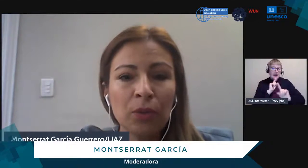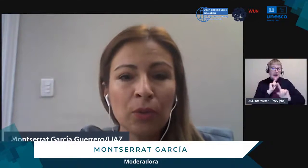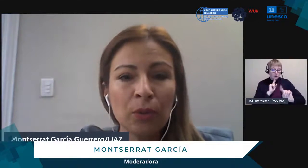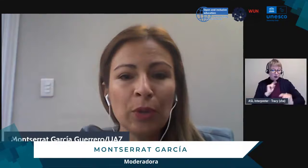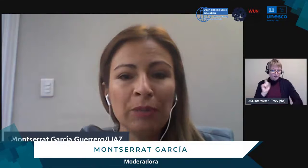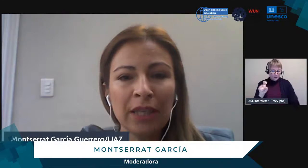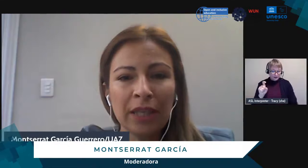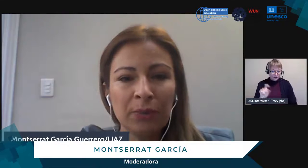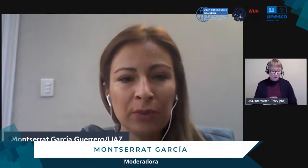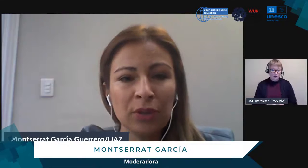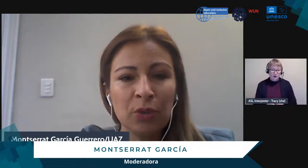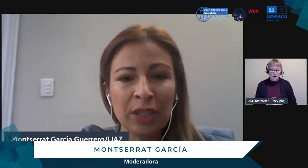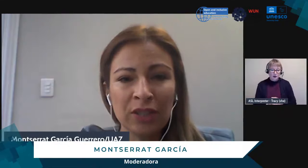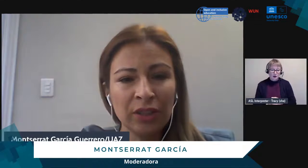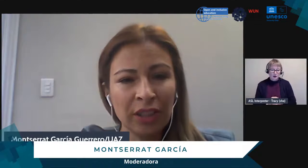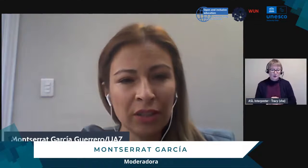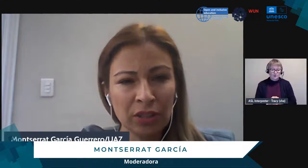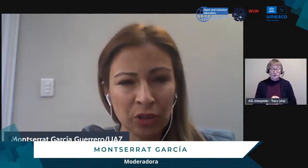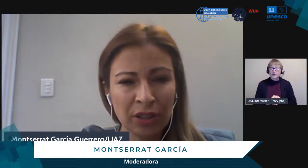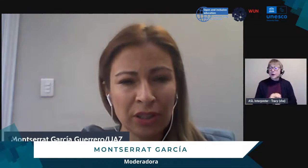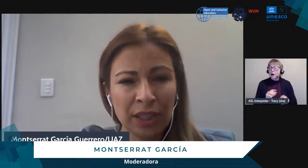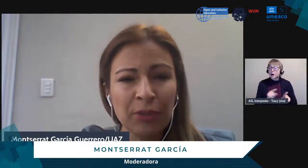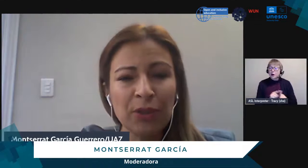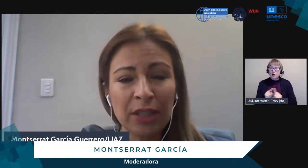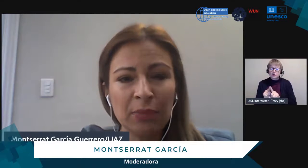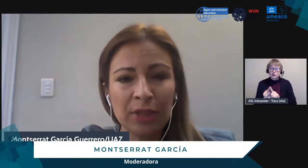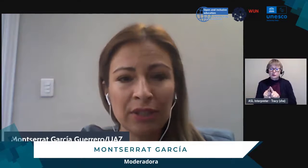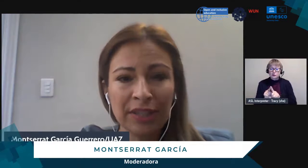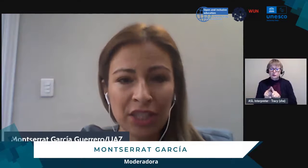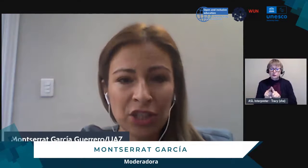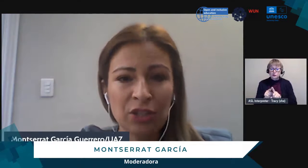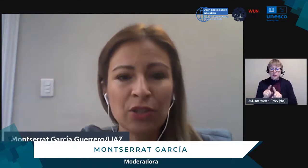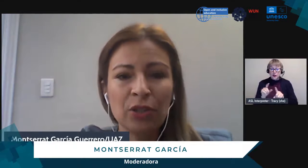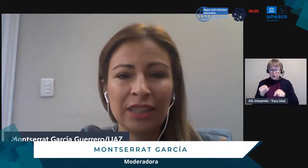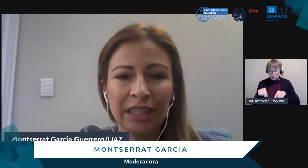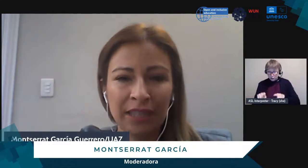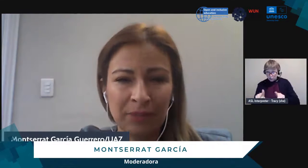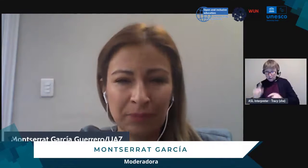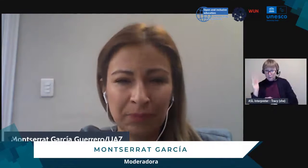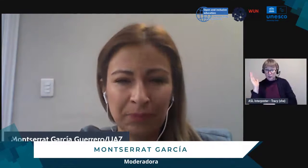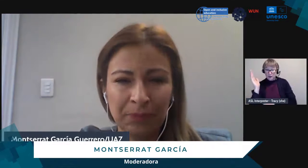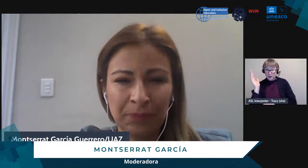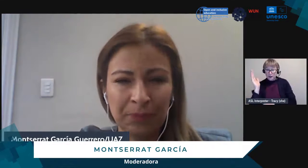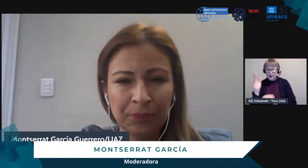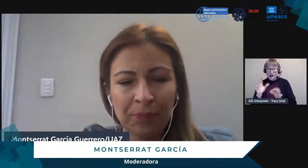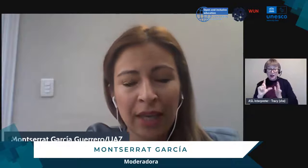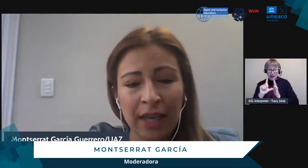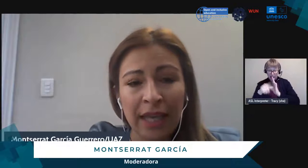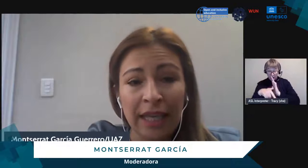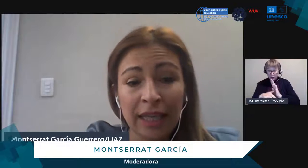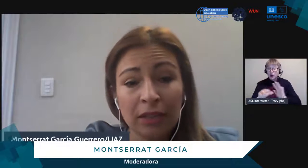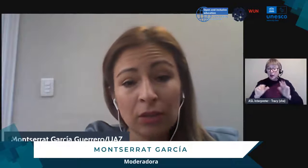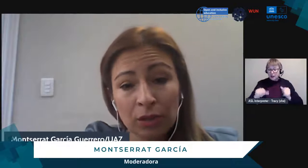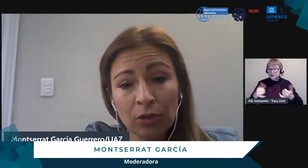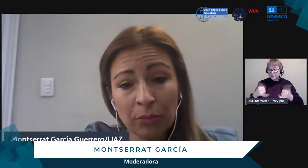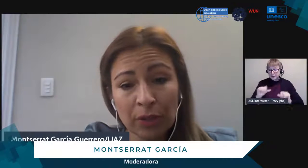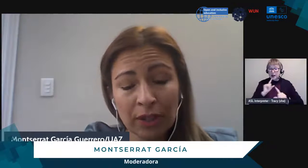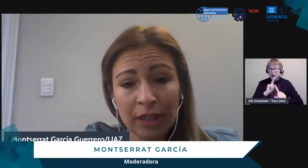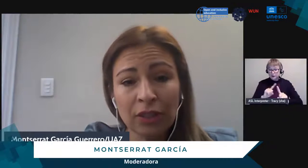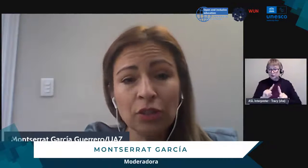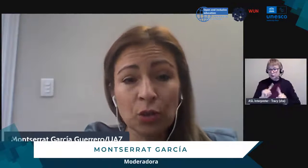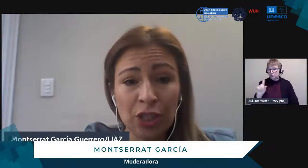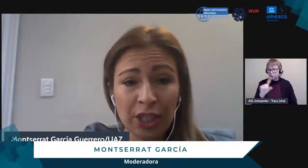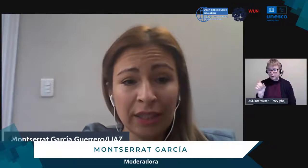about if you will be able to answer the questions if you see the presentations on delay. It is